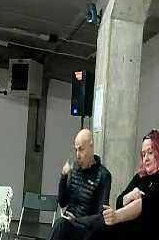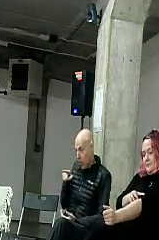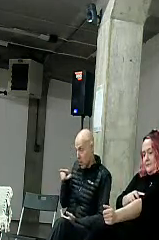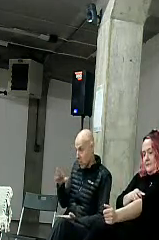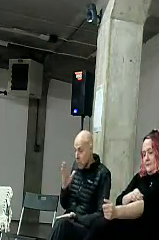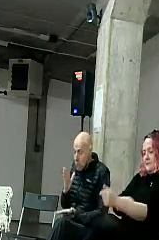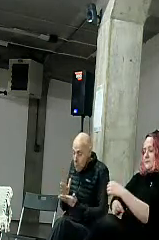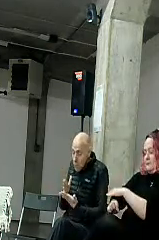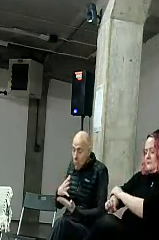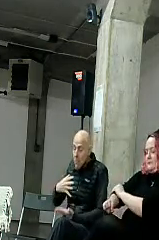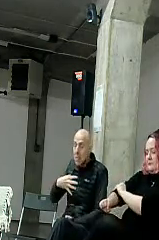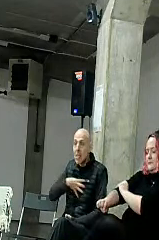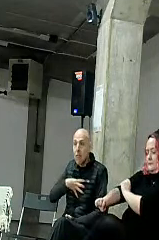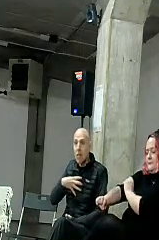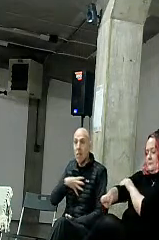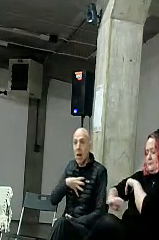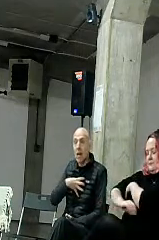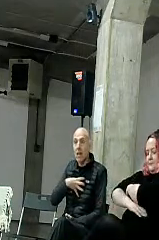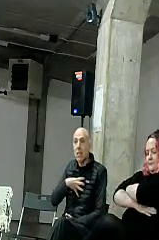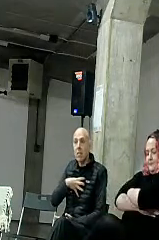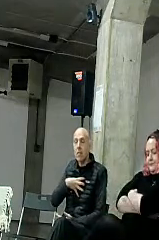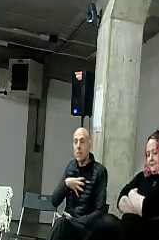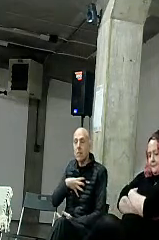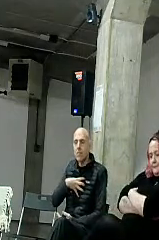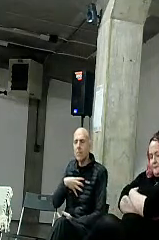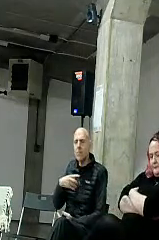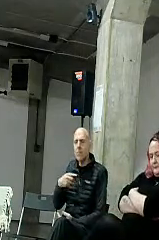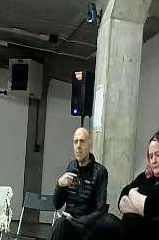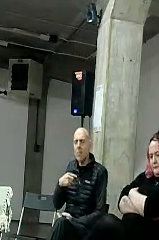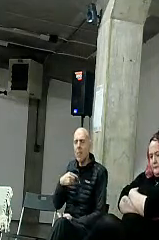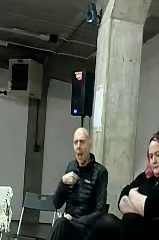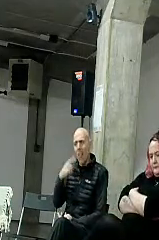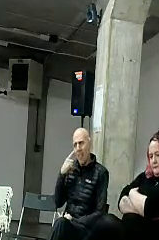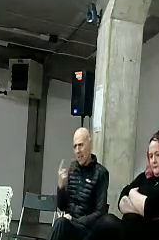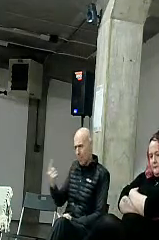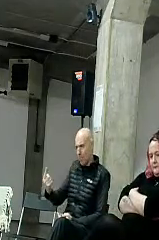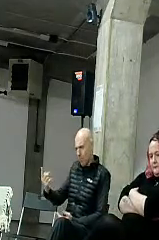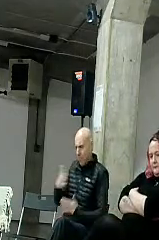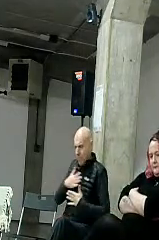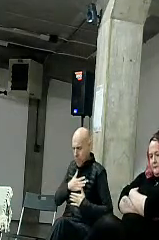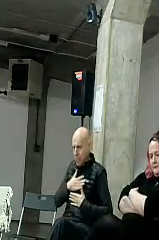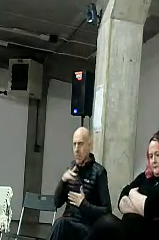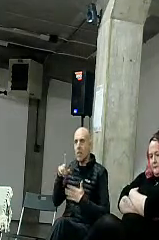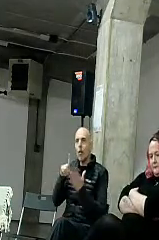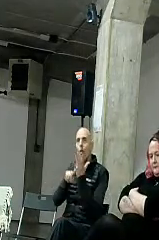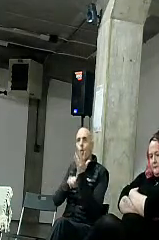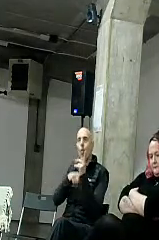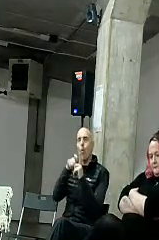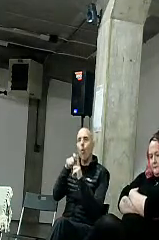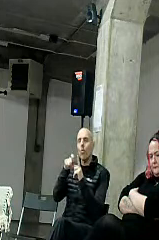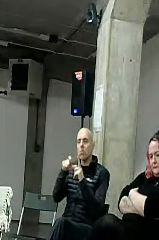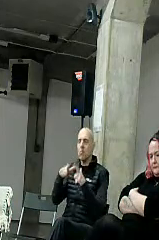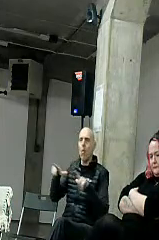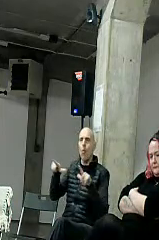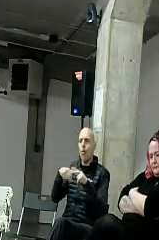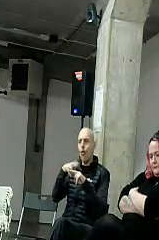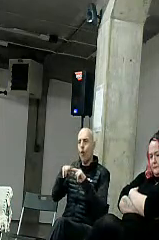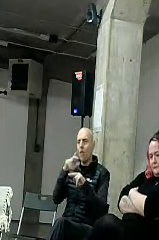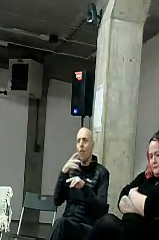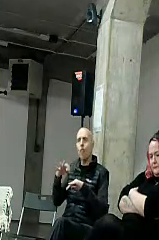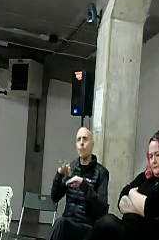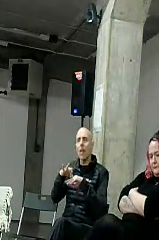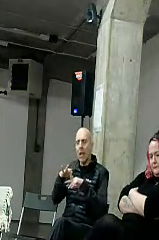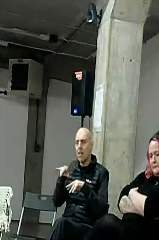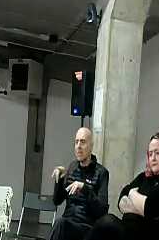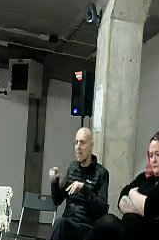really terrified. I think he really used to like Lord of the Rings, and I think he was thought it was as